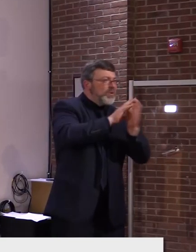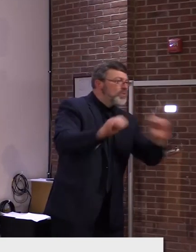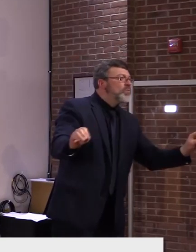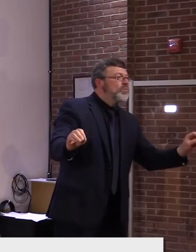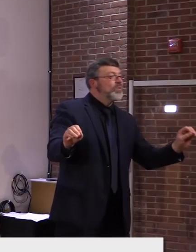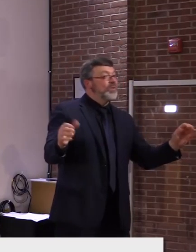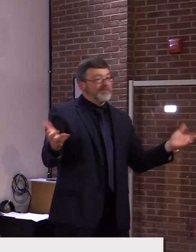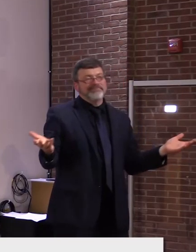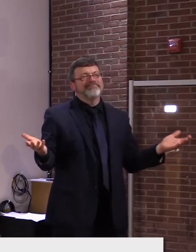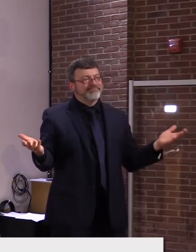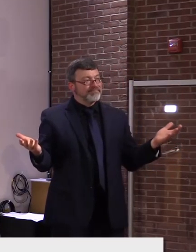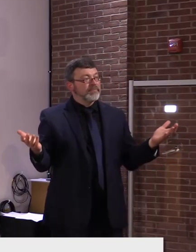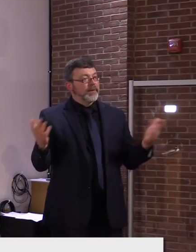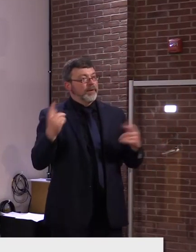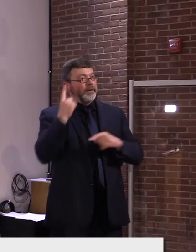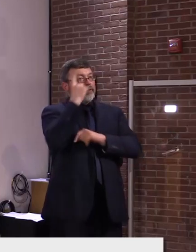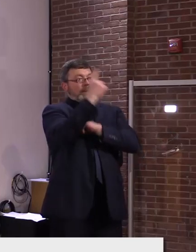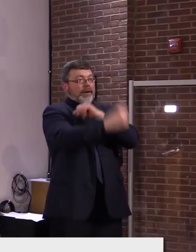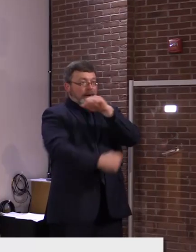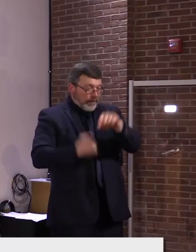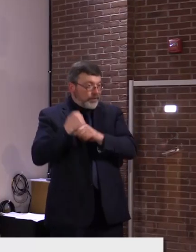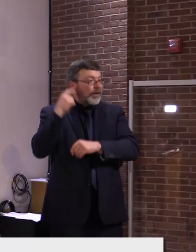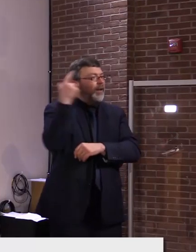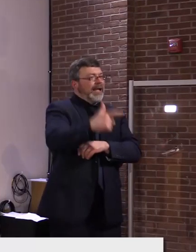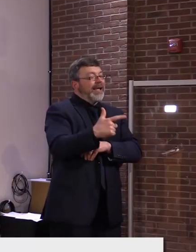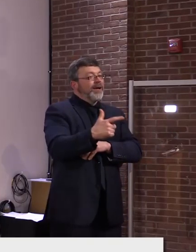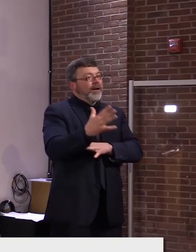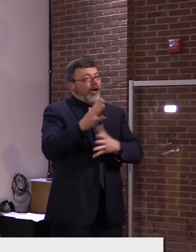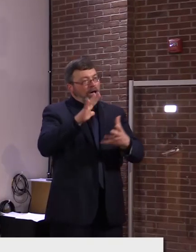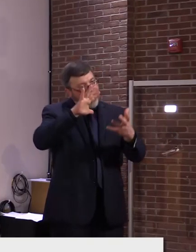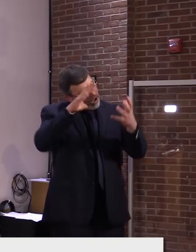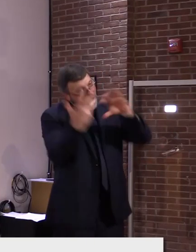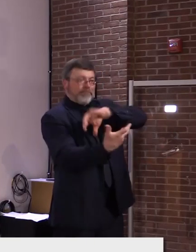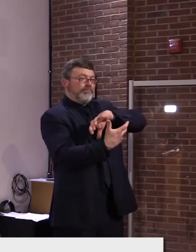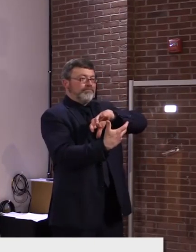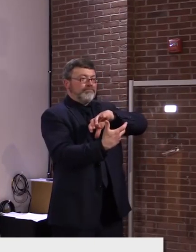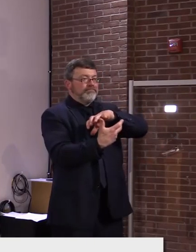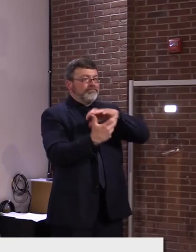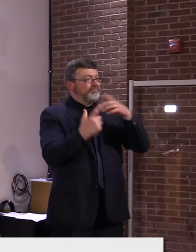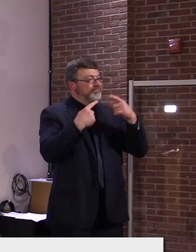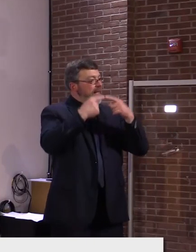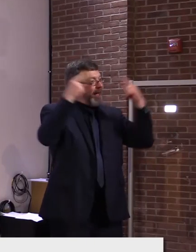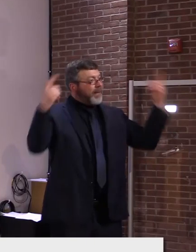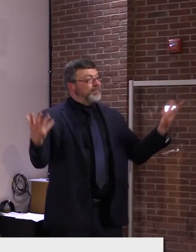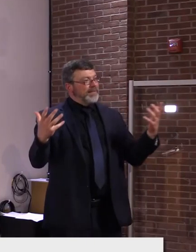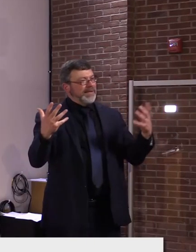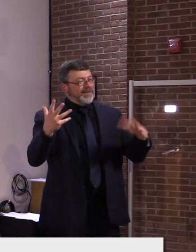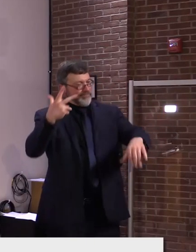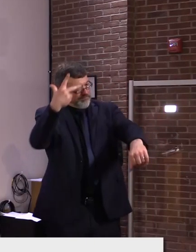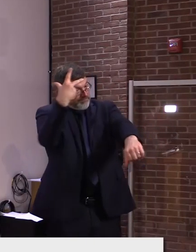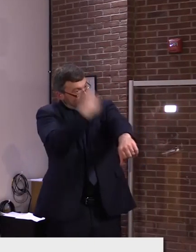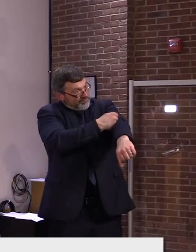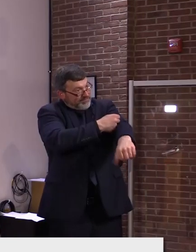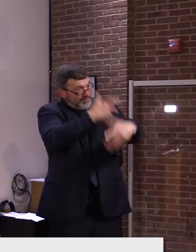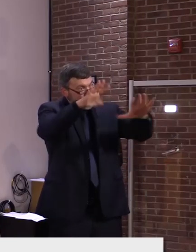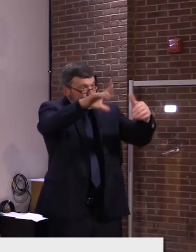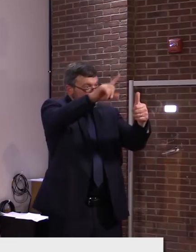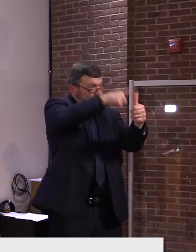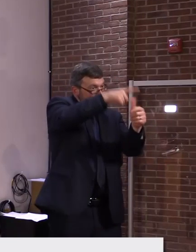the opposite guidance for those who are fully vaccinated. Go outside. You can take your mask